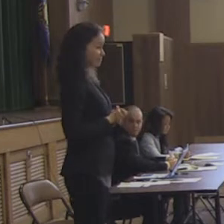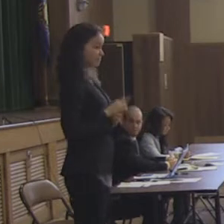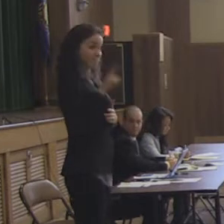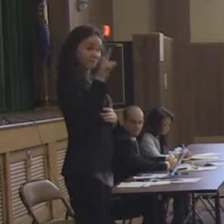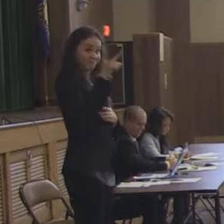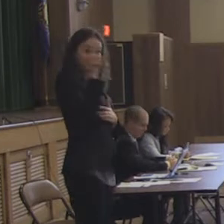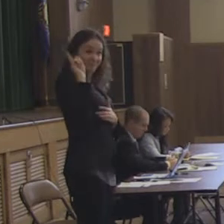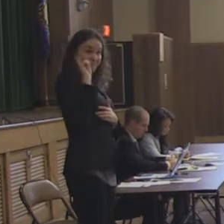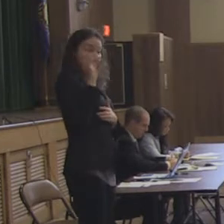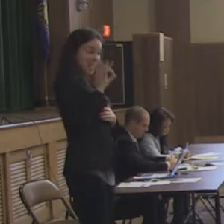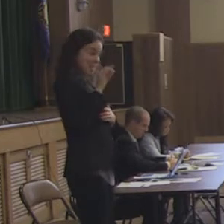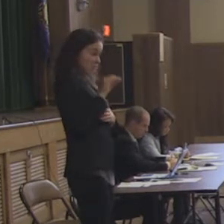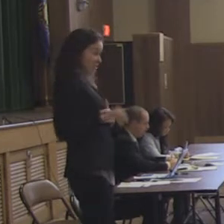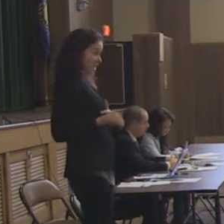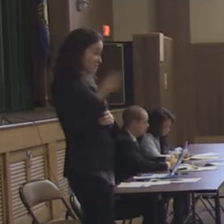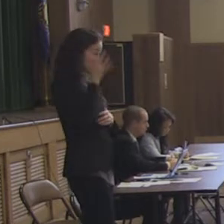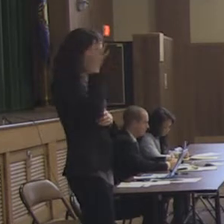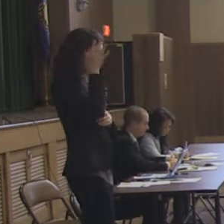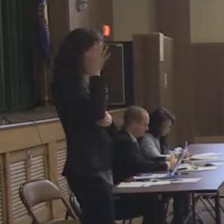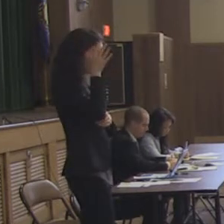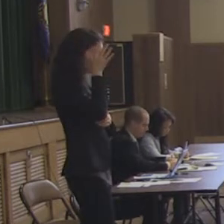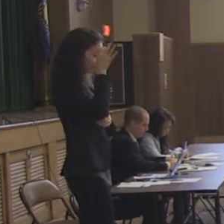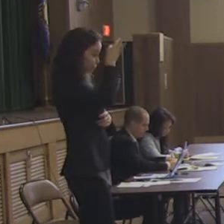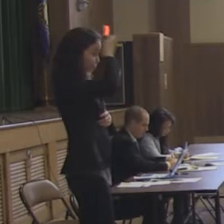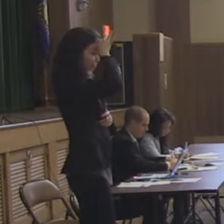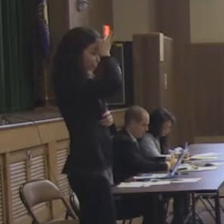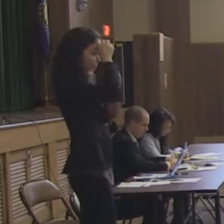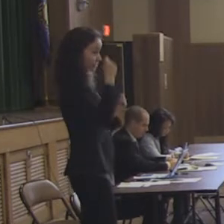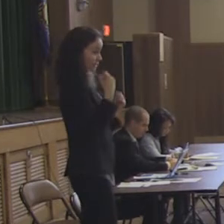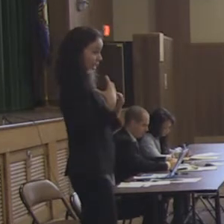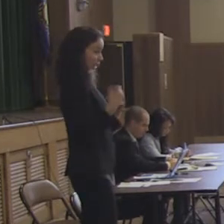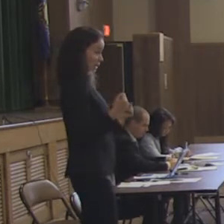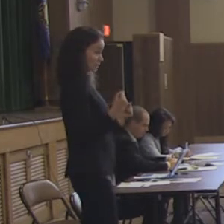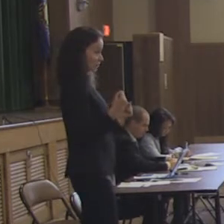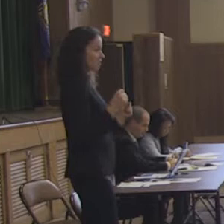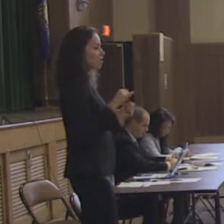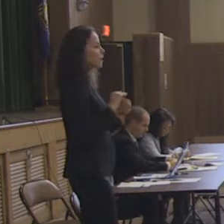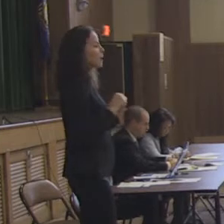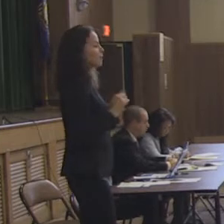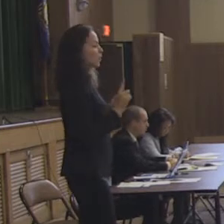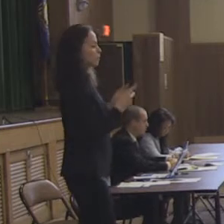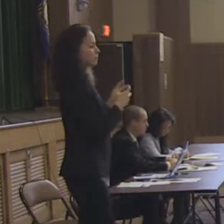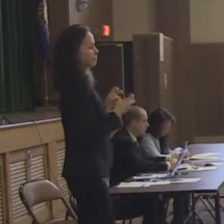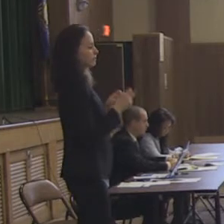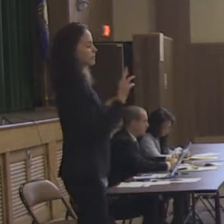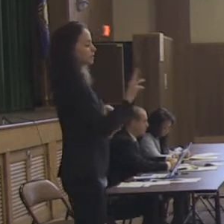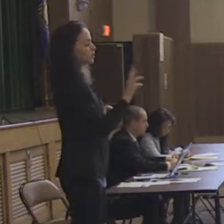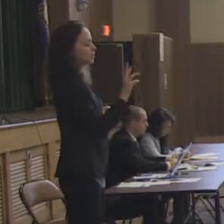do not know sign language. Now, I got that statistic from a website online,